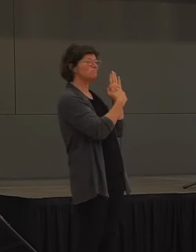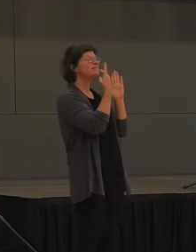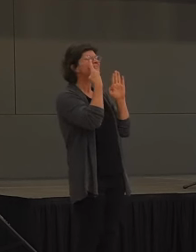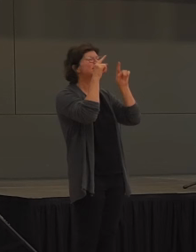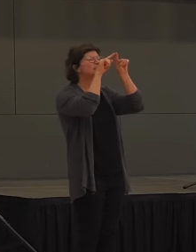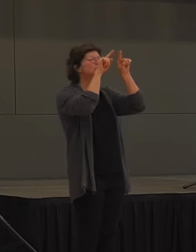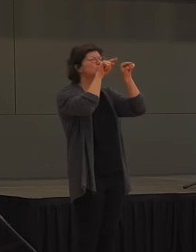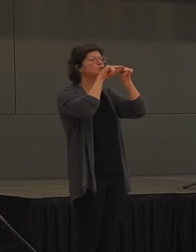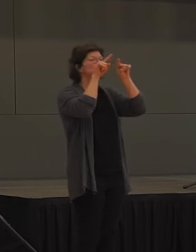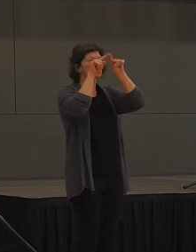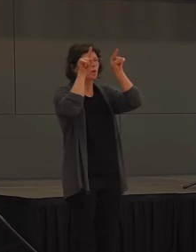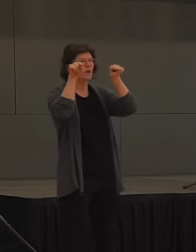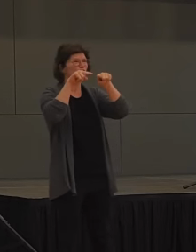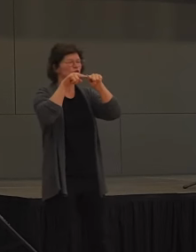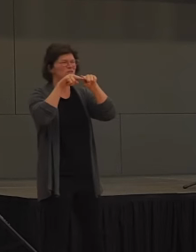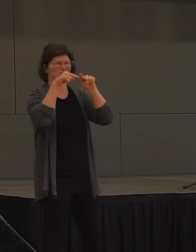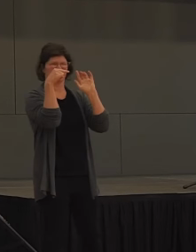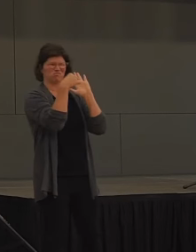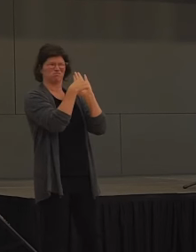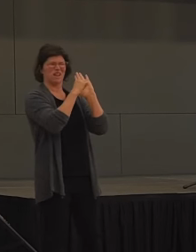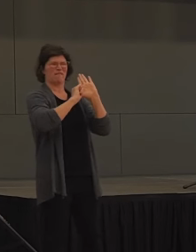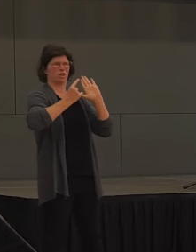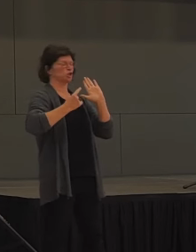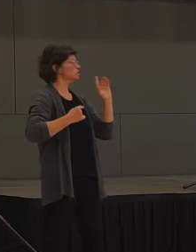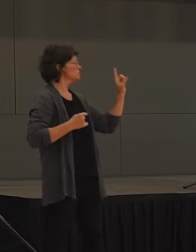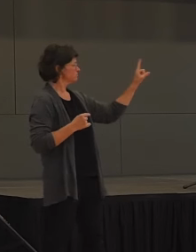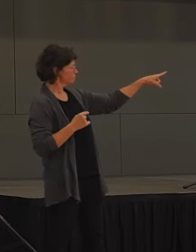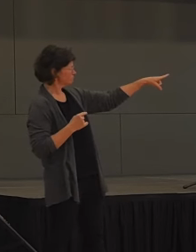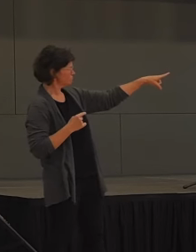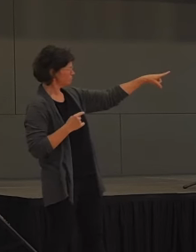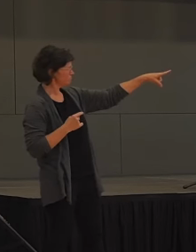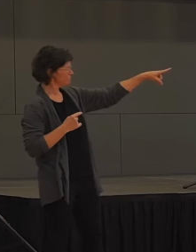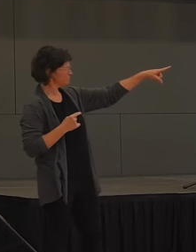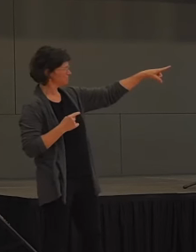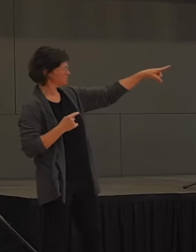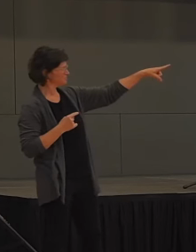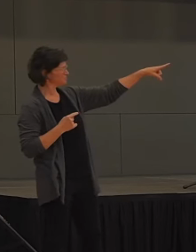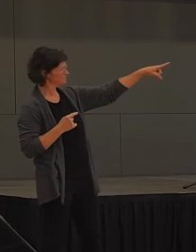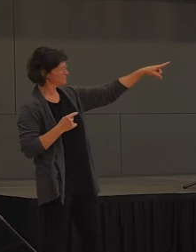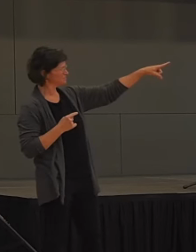squares that looks like this side.